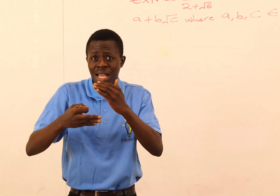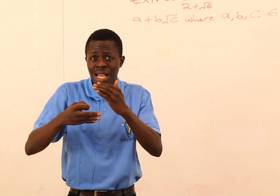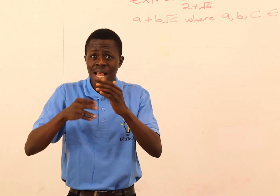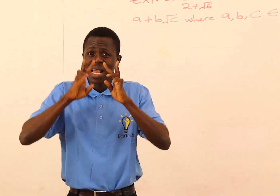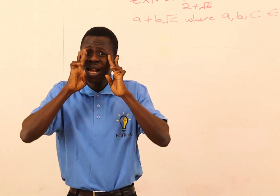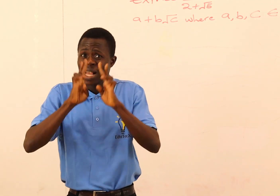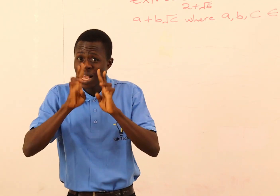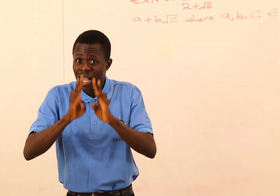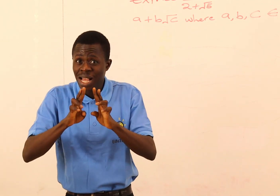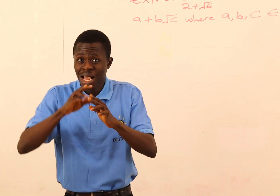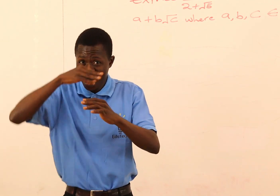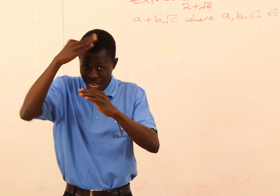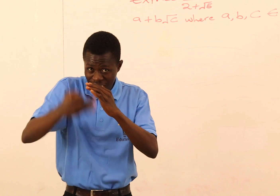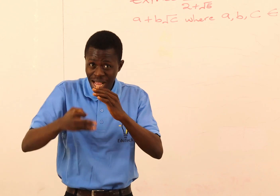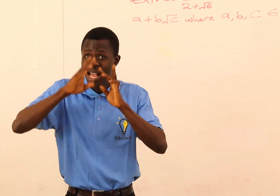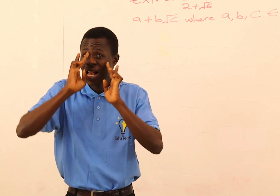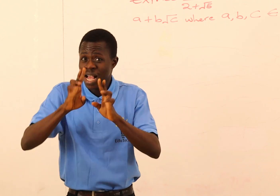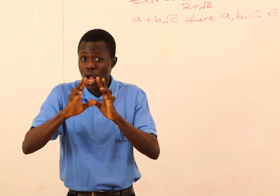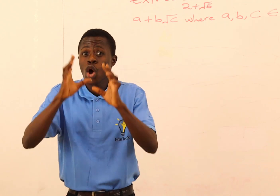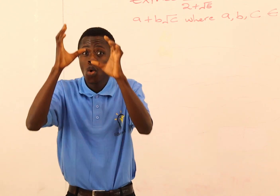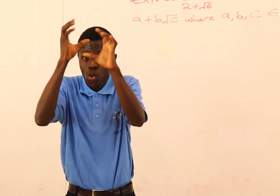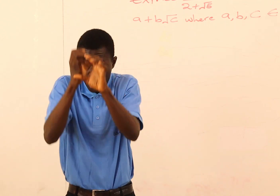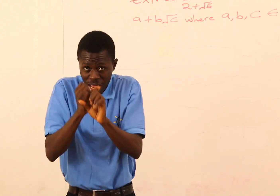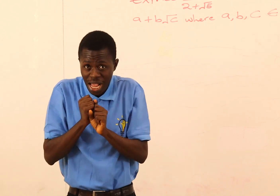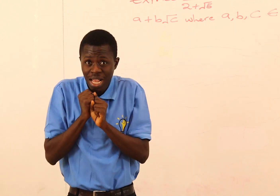They want you to express your final answer